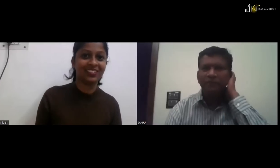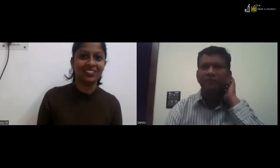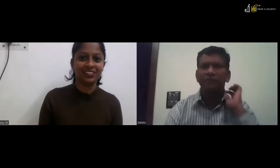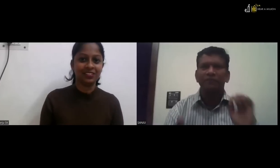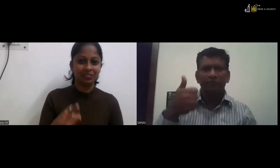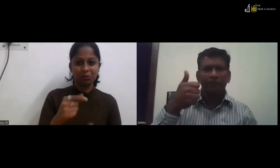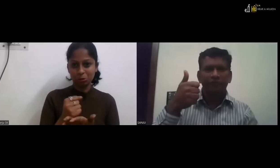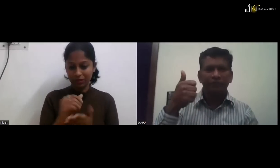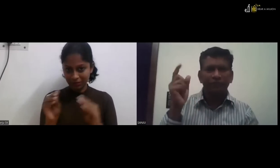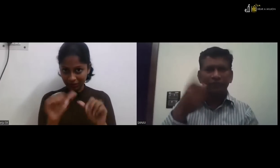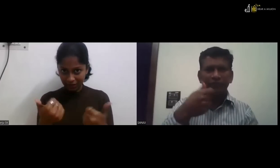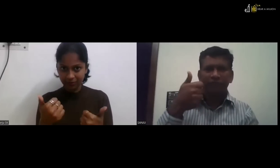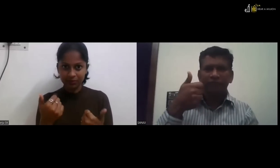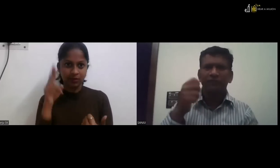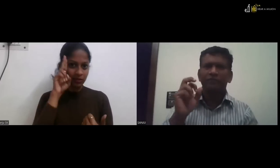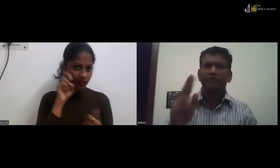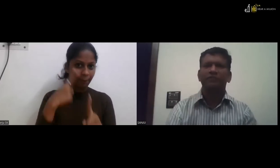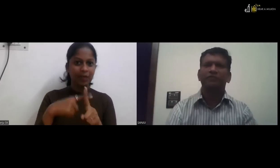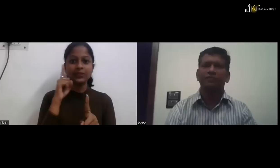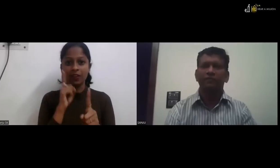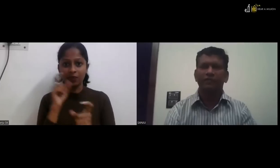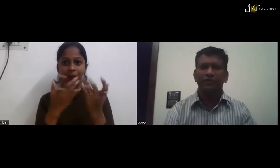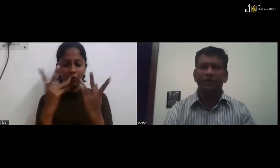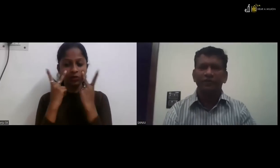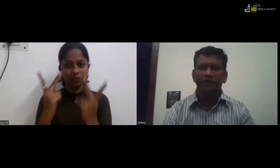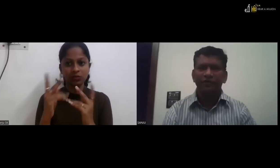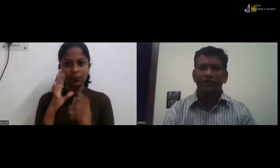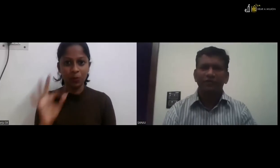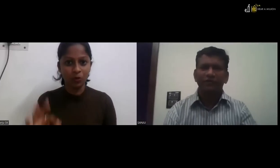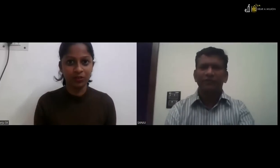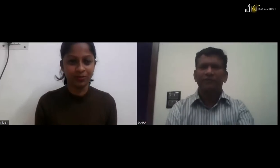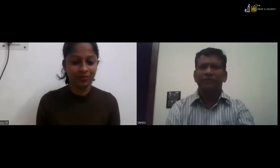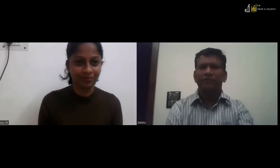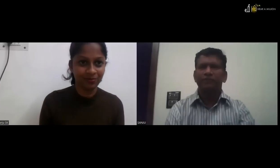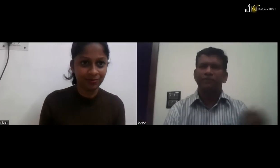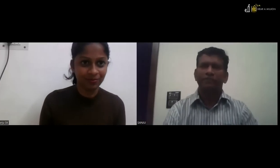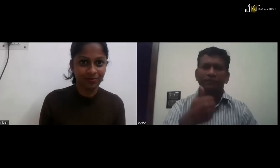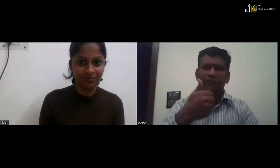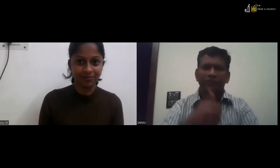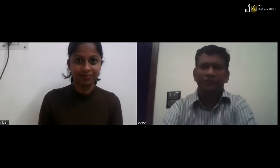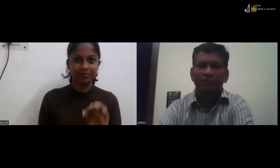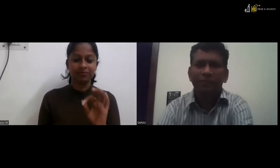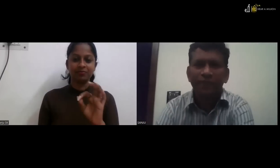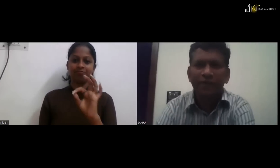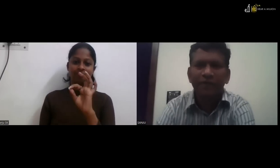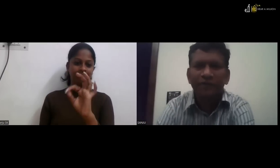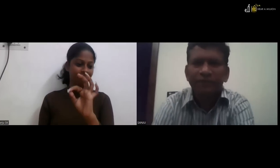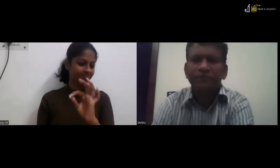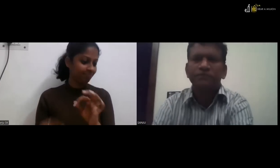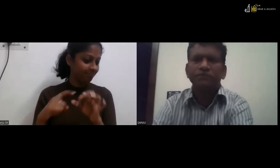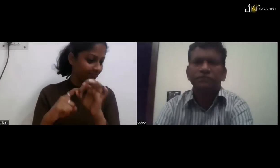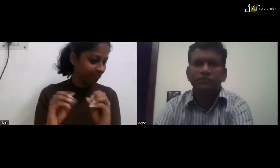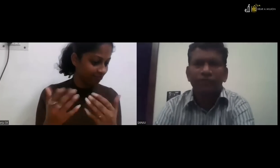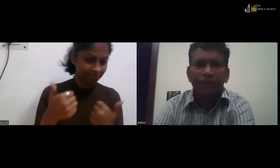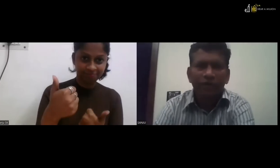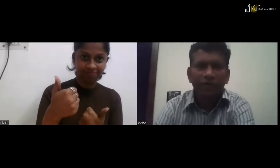okay, see, Saju, there might be some persons who are not that much uh, I mean, they